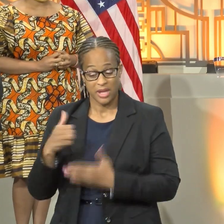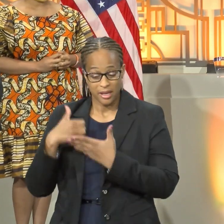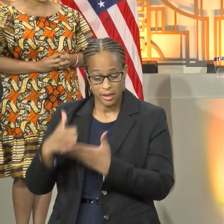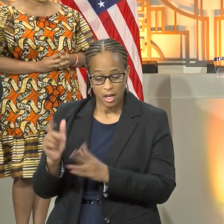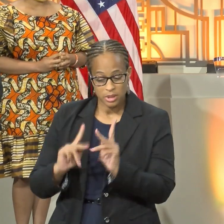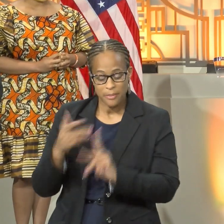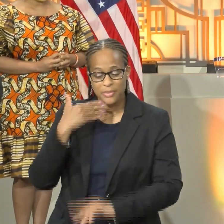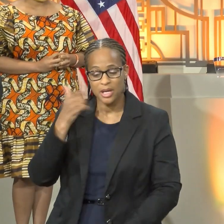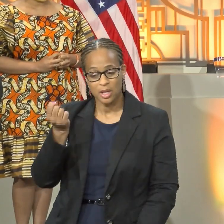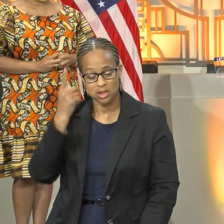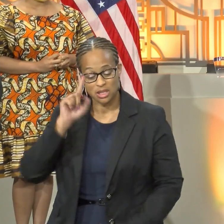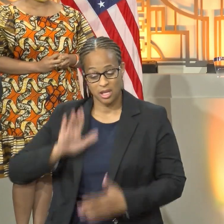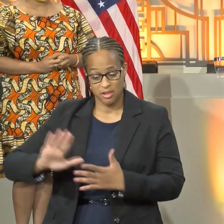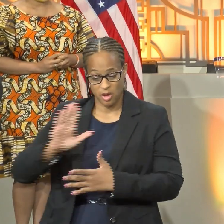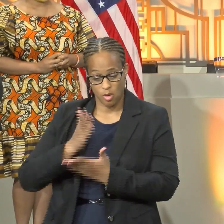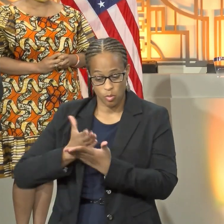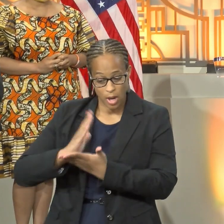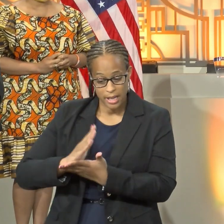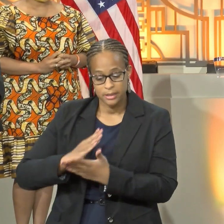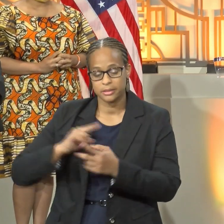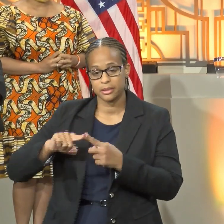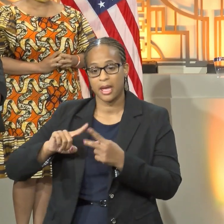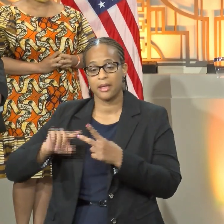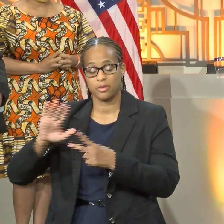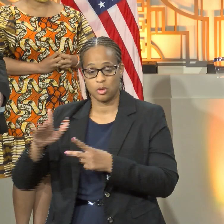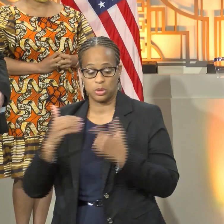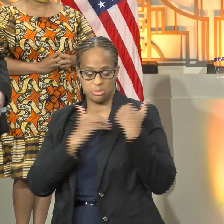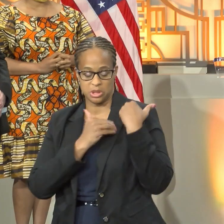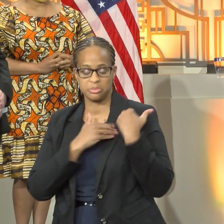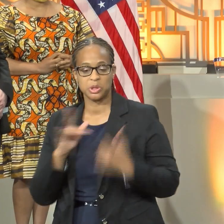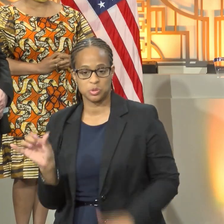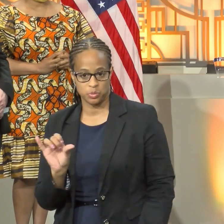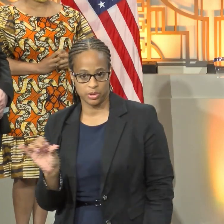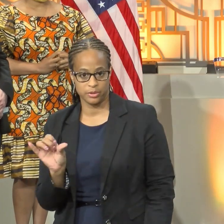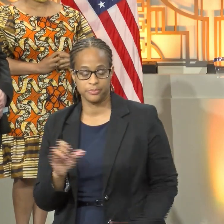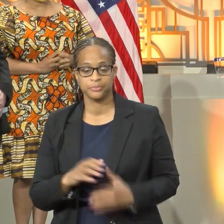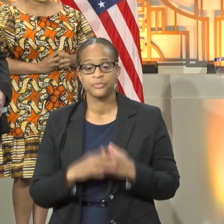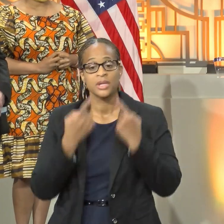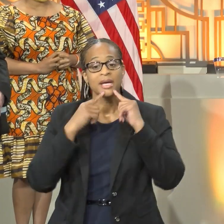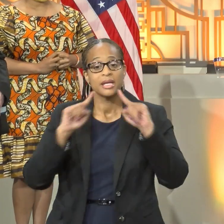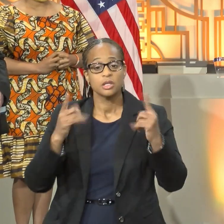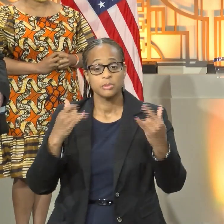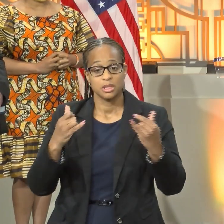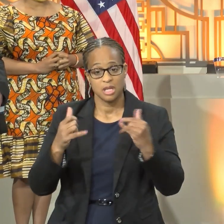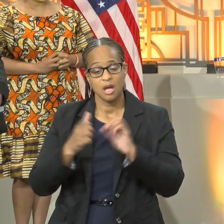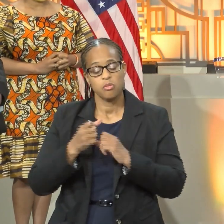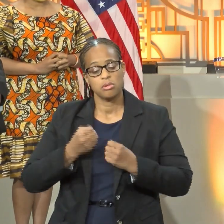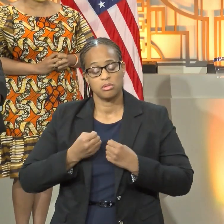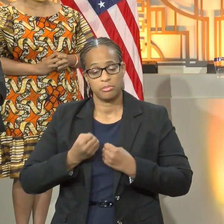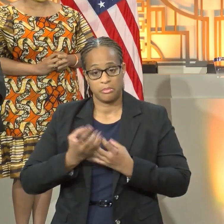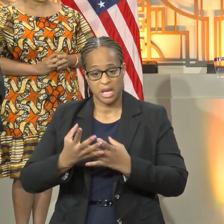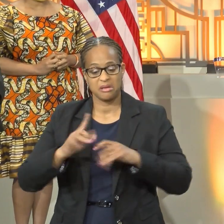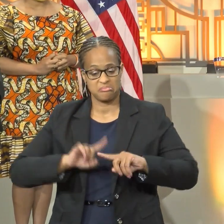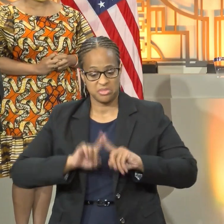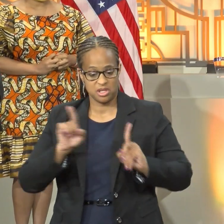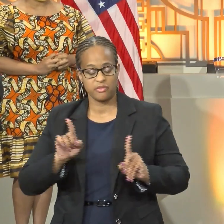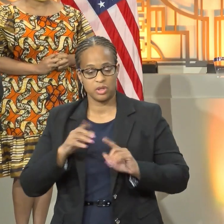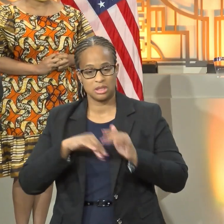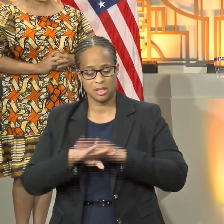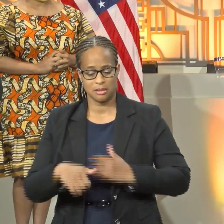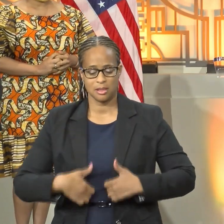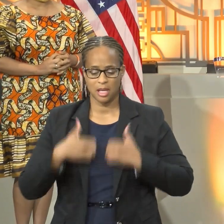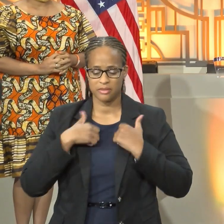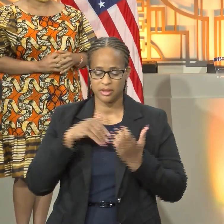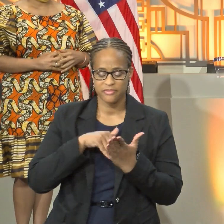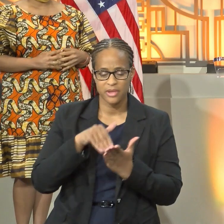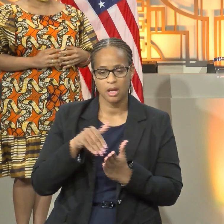better understand their rights and responsibilities. Our announcement today will make a difference in the lives of